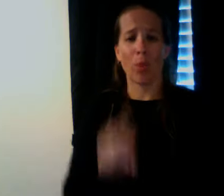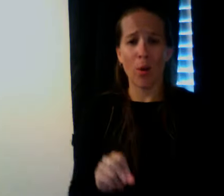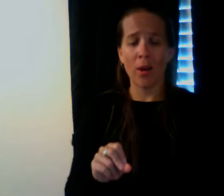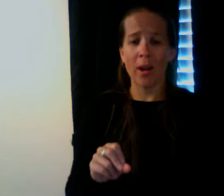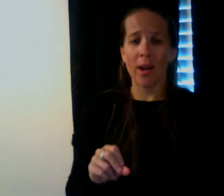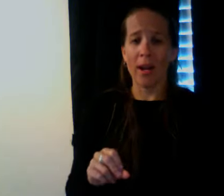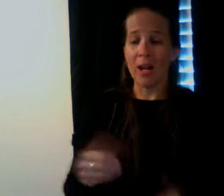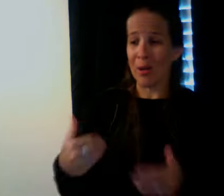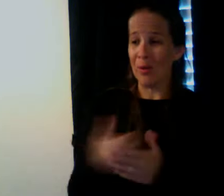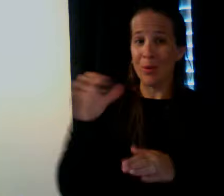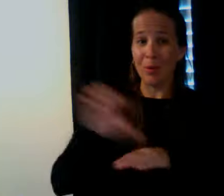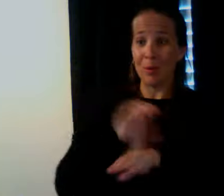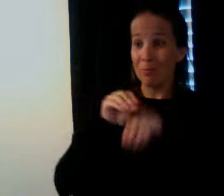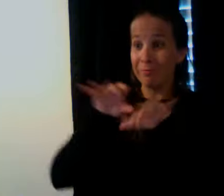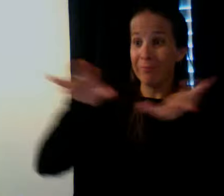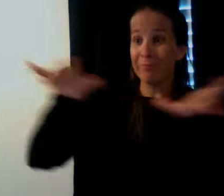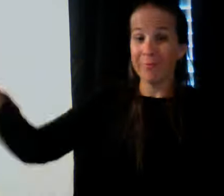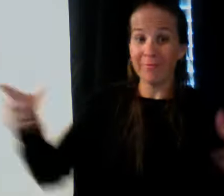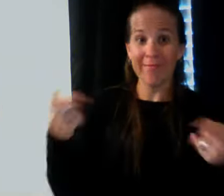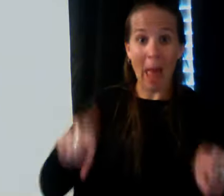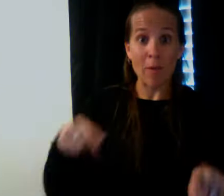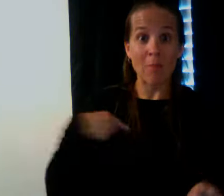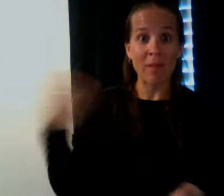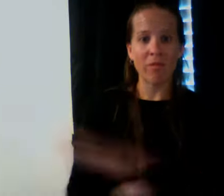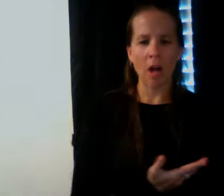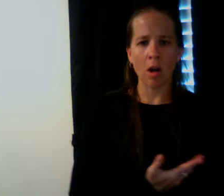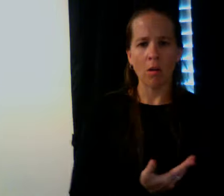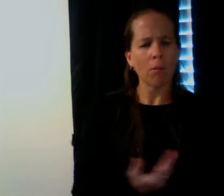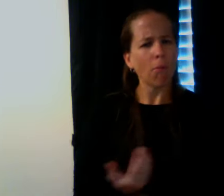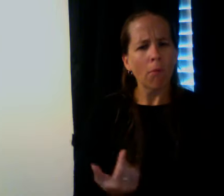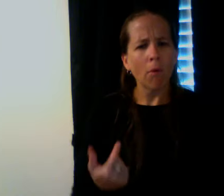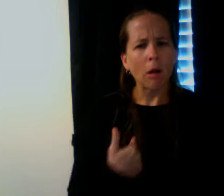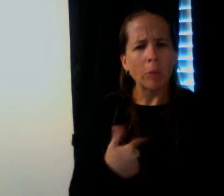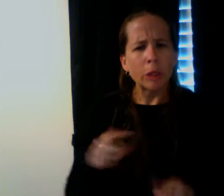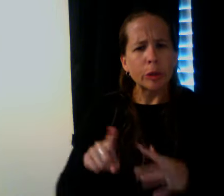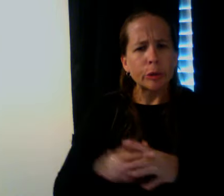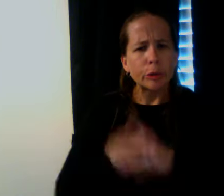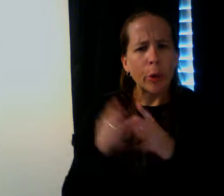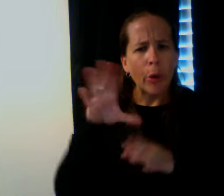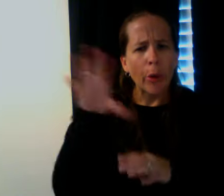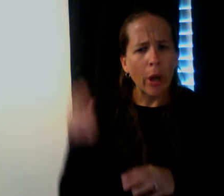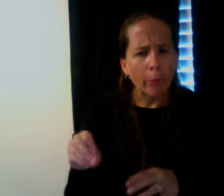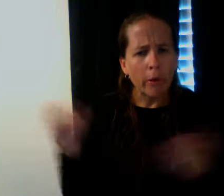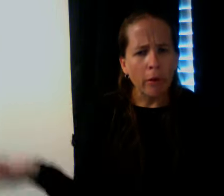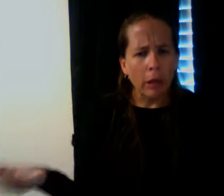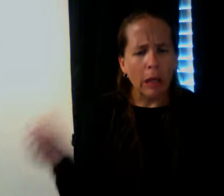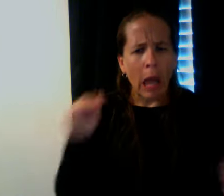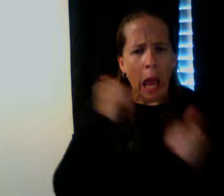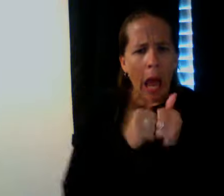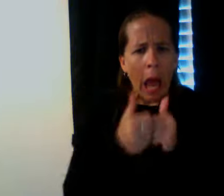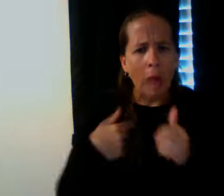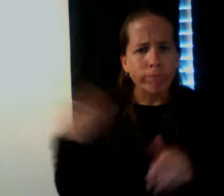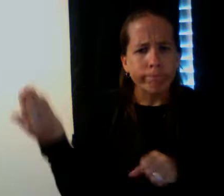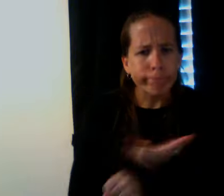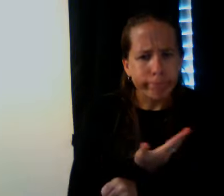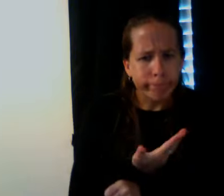from a company you started? Well, as Apple grew, we hired someone who I thought was very talented to run the company with